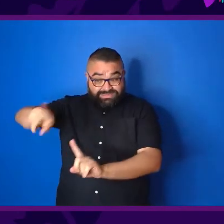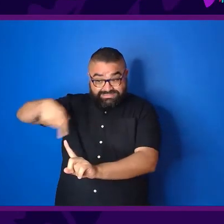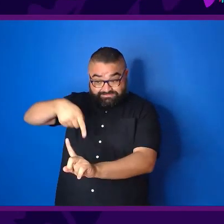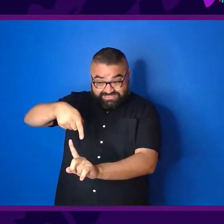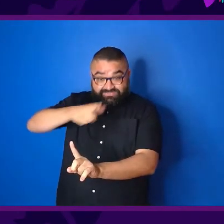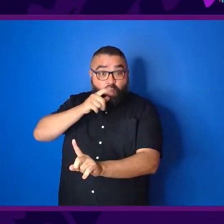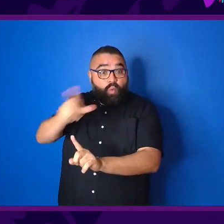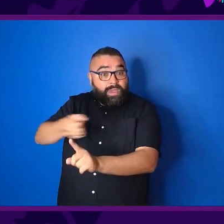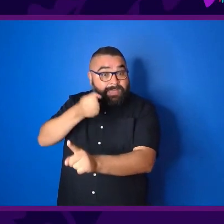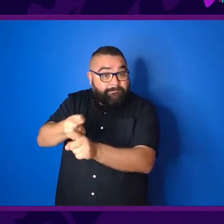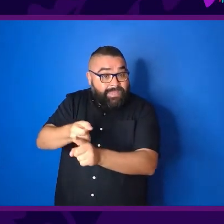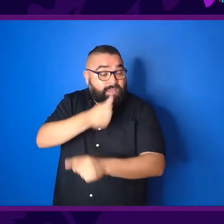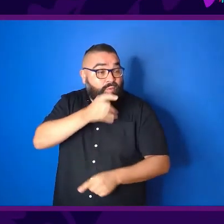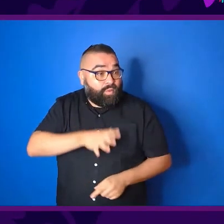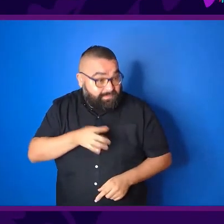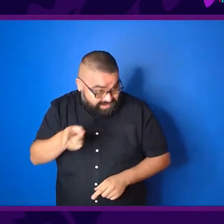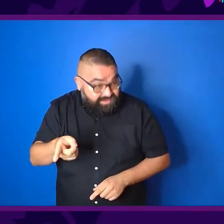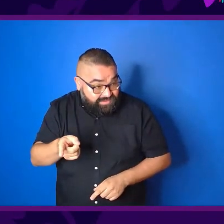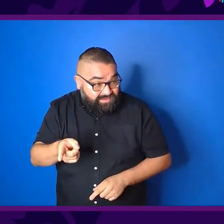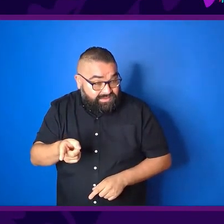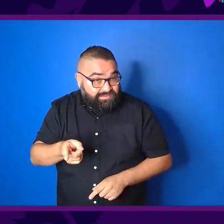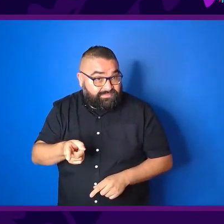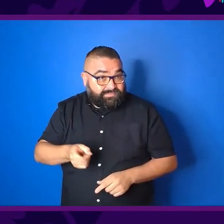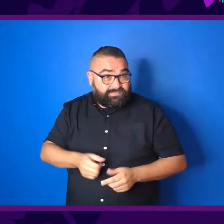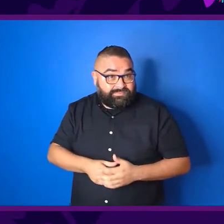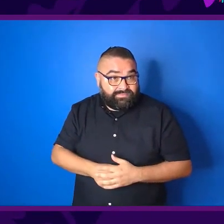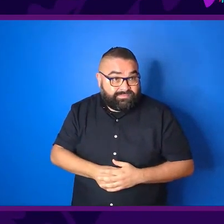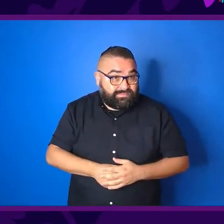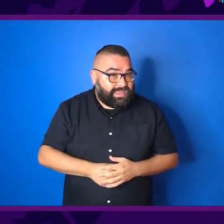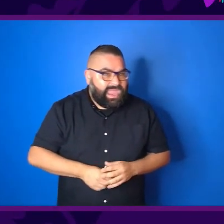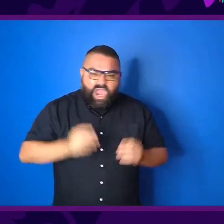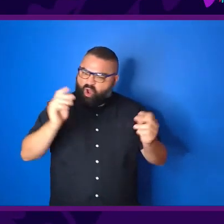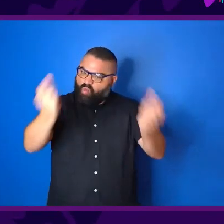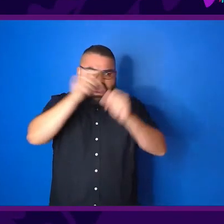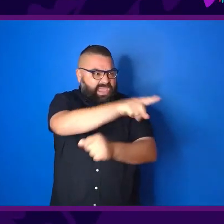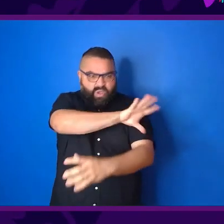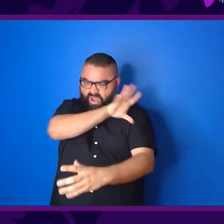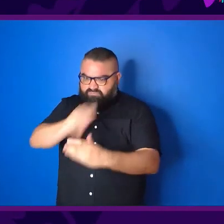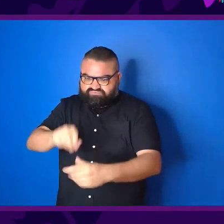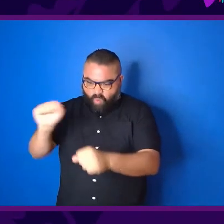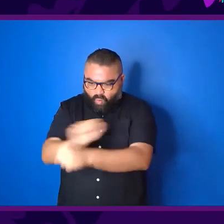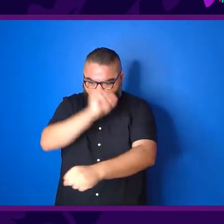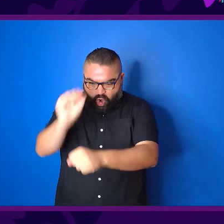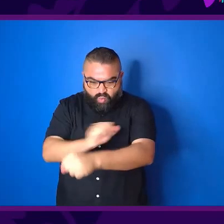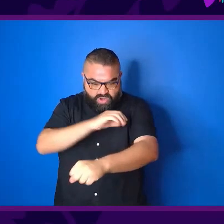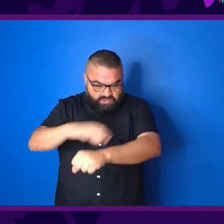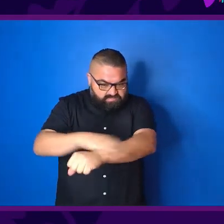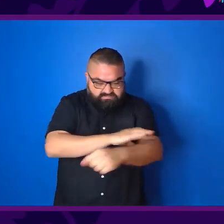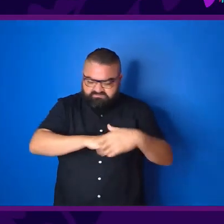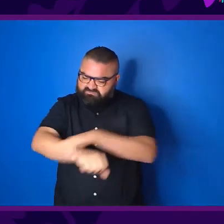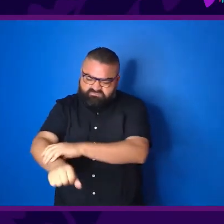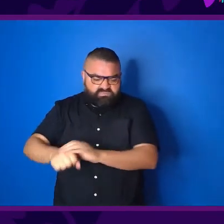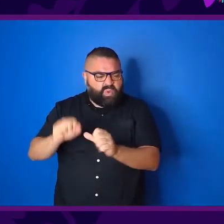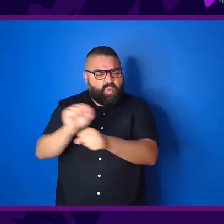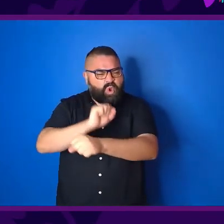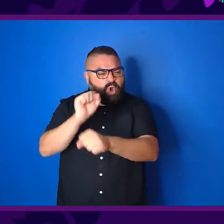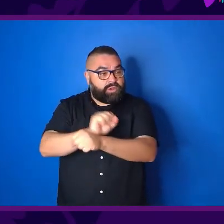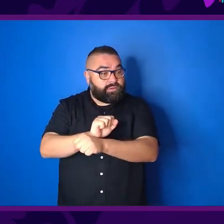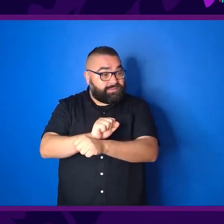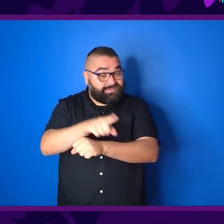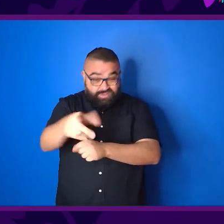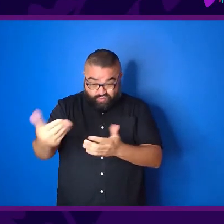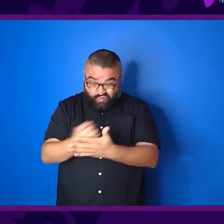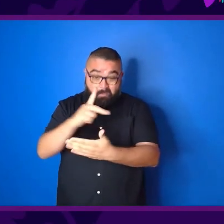got right on board that day and started working on this, and this new project,